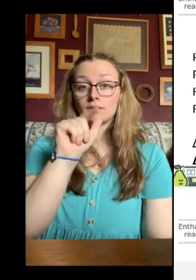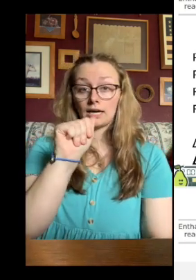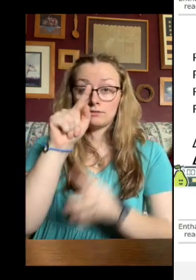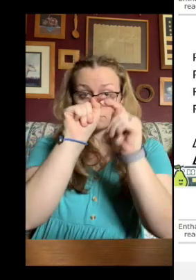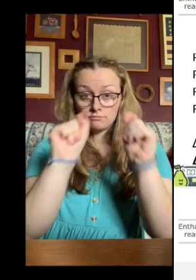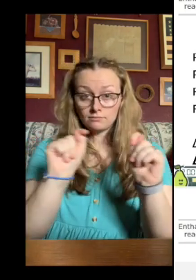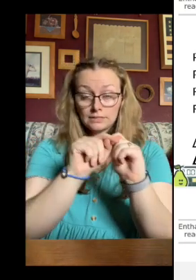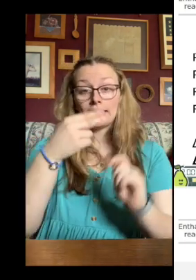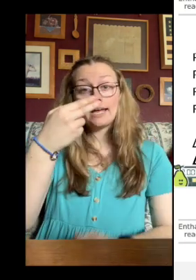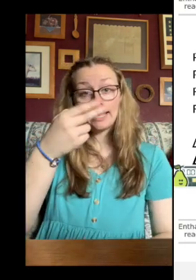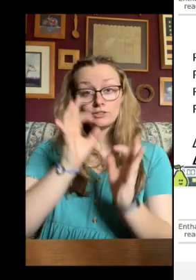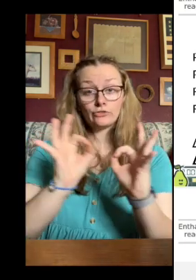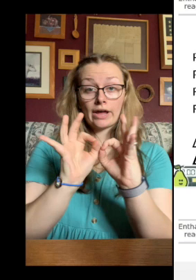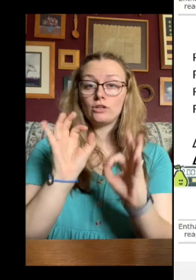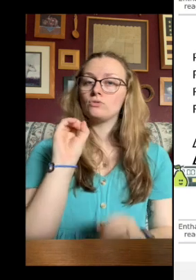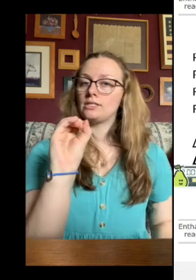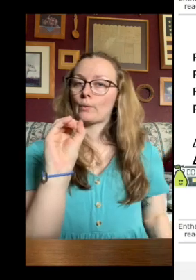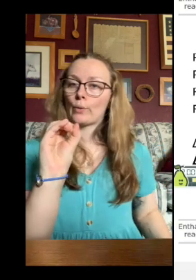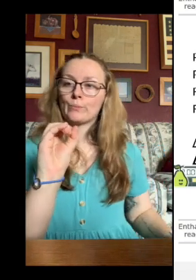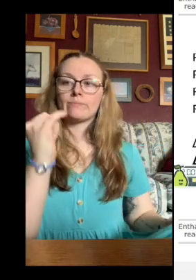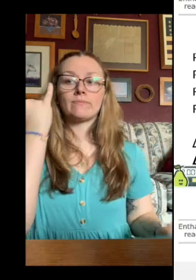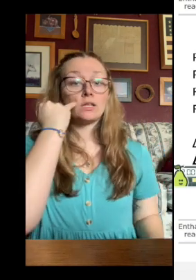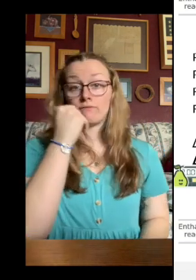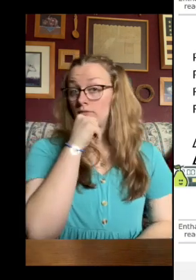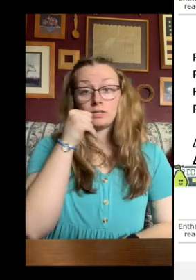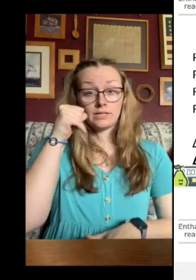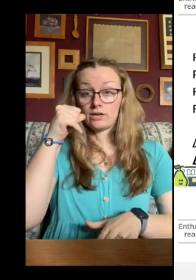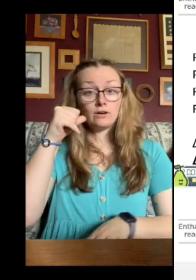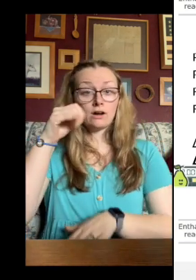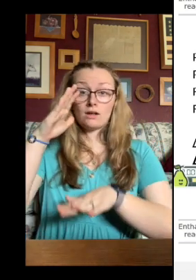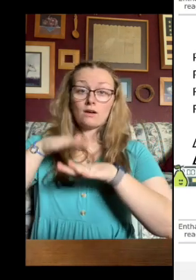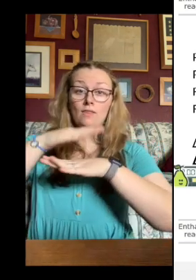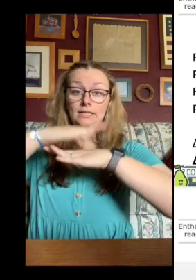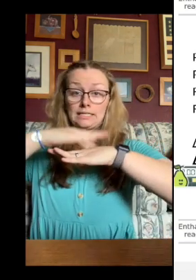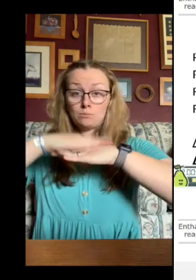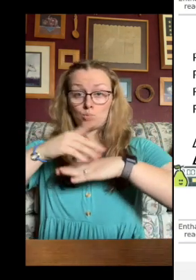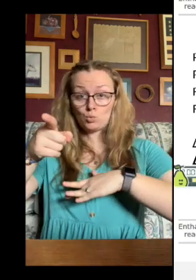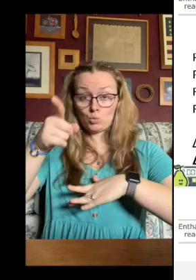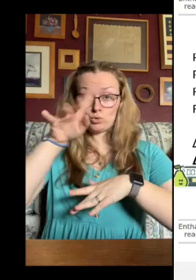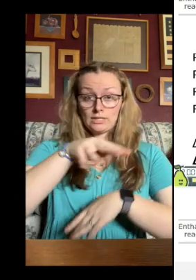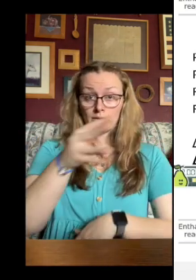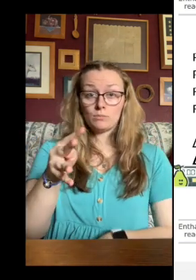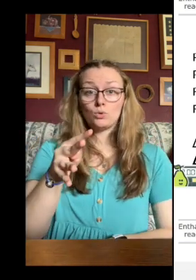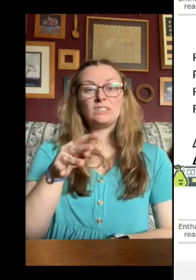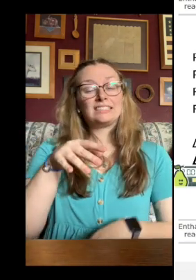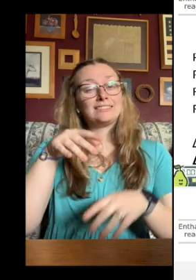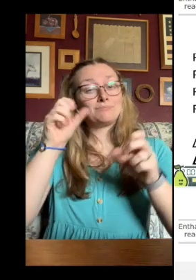If they're not on the table, most likely they're 0.